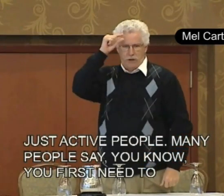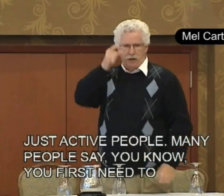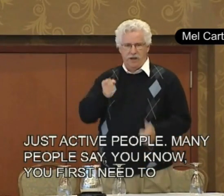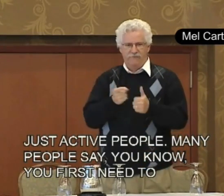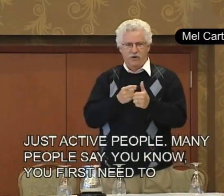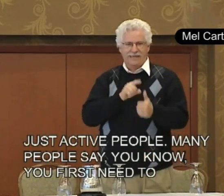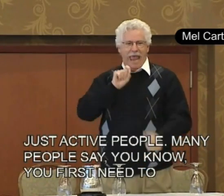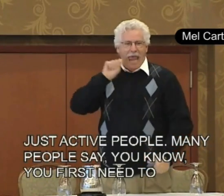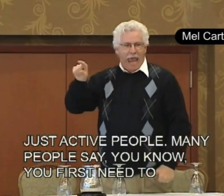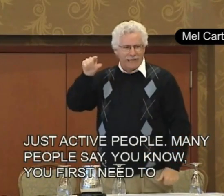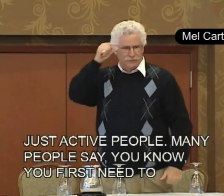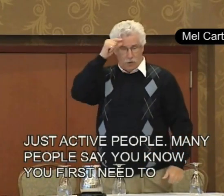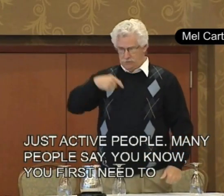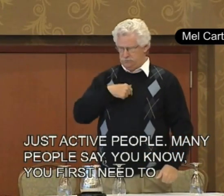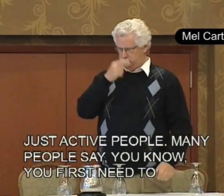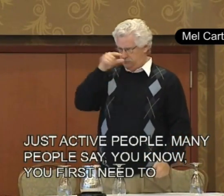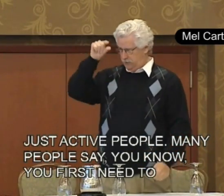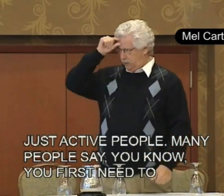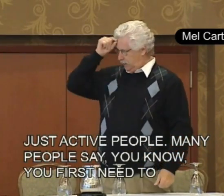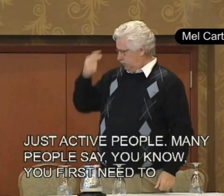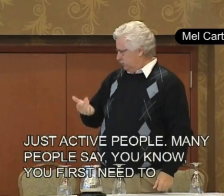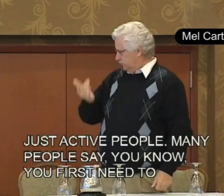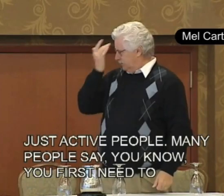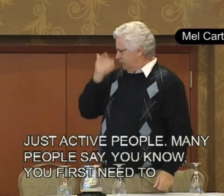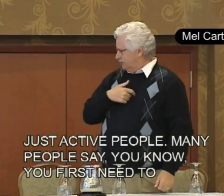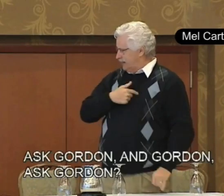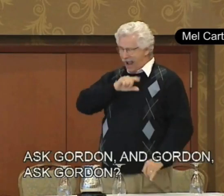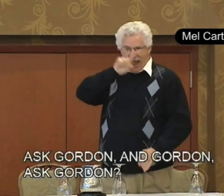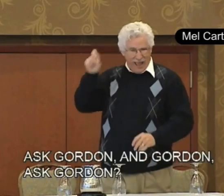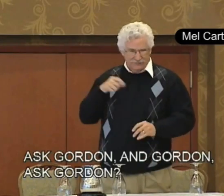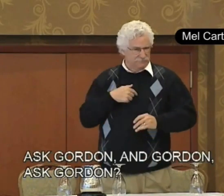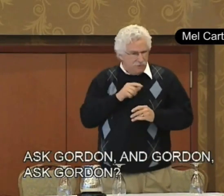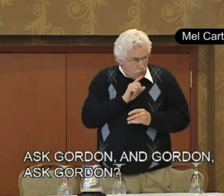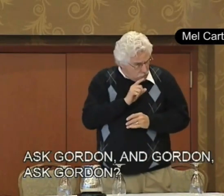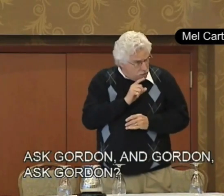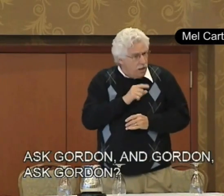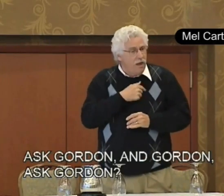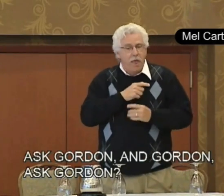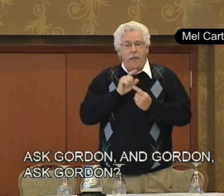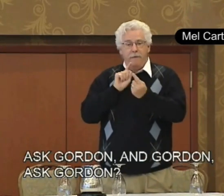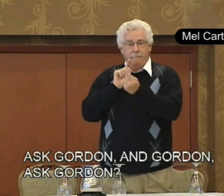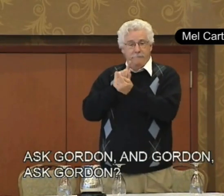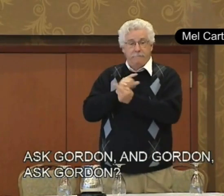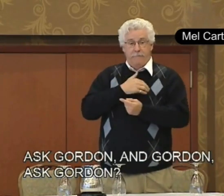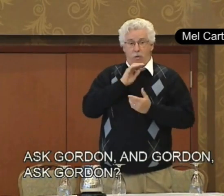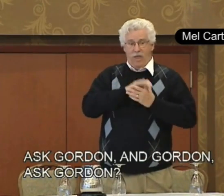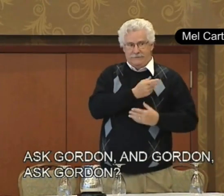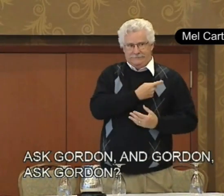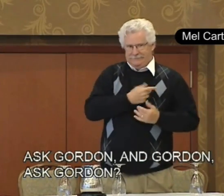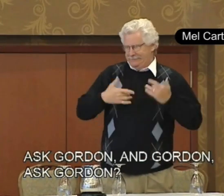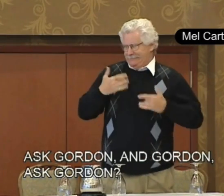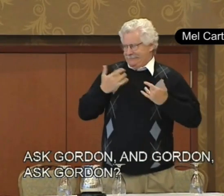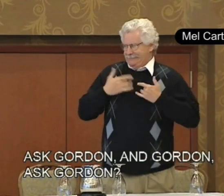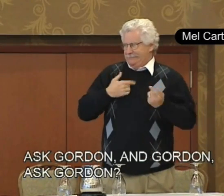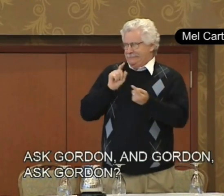you know you first need to ask Gordon and I Gordon ask Gordon you have to ask Gordon first and I asked my wife